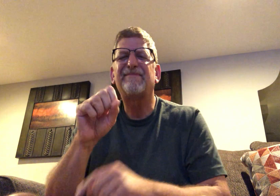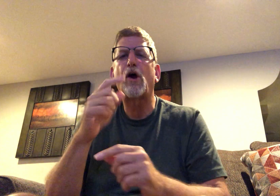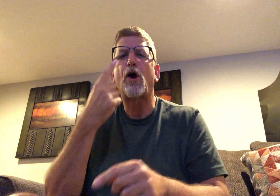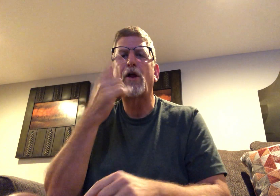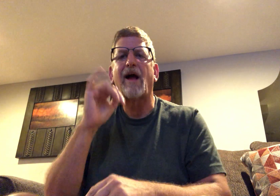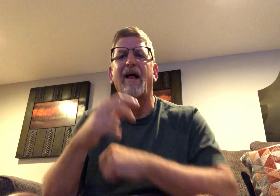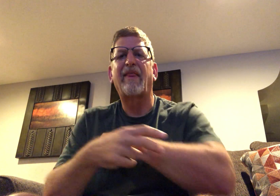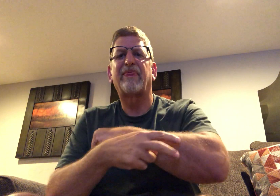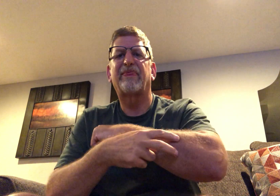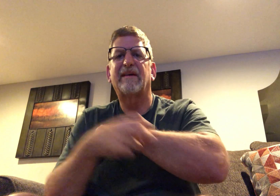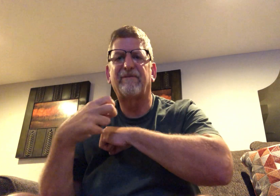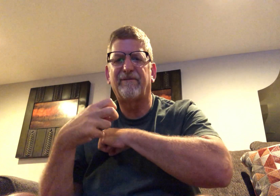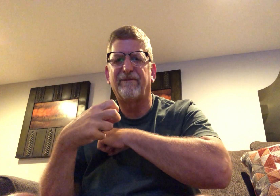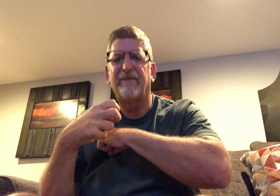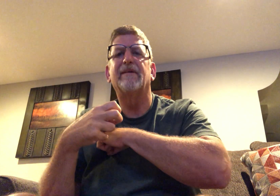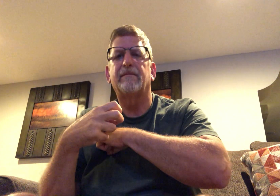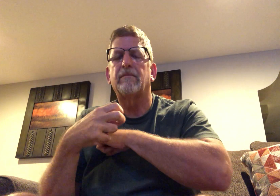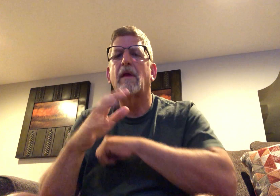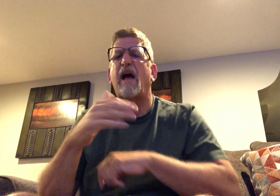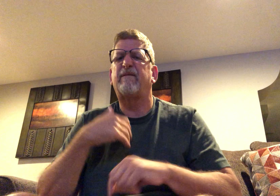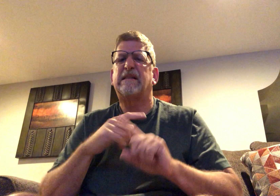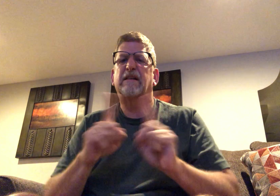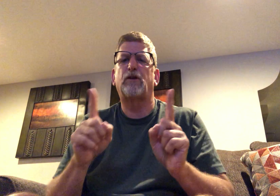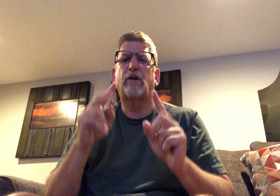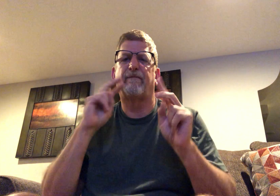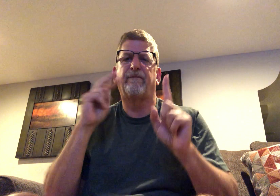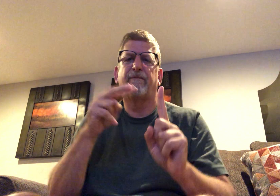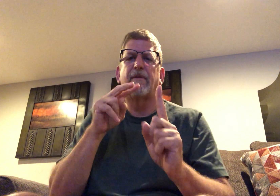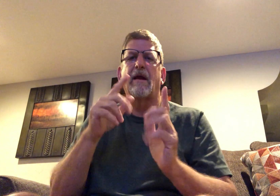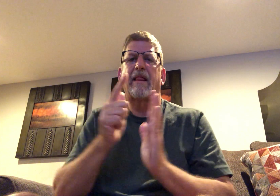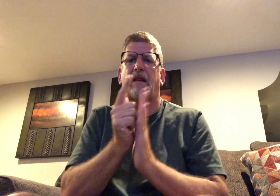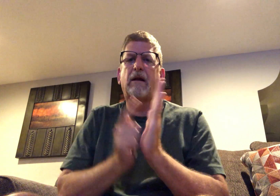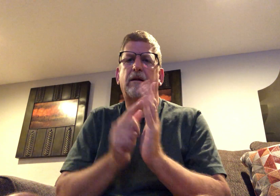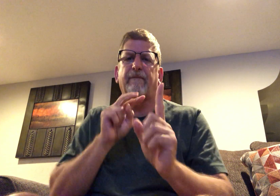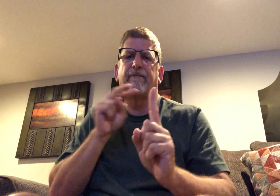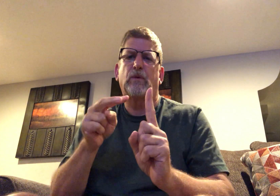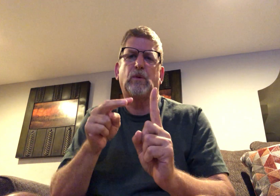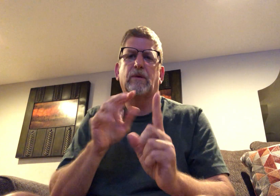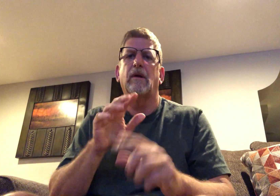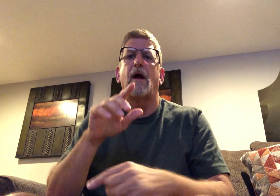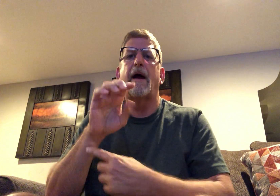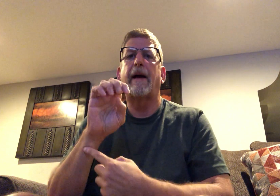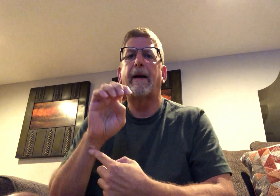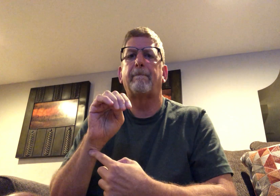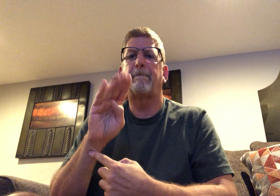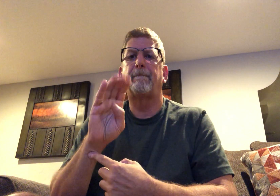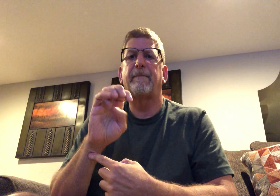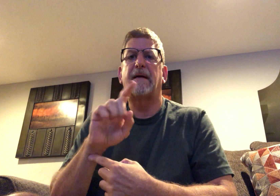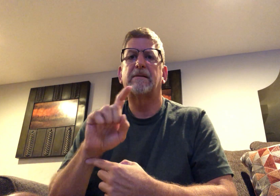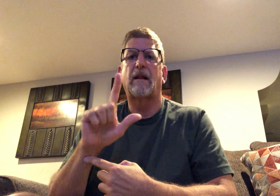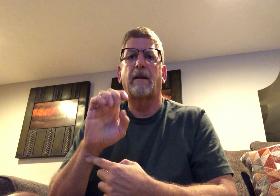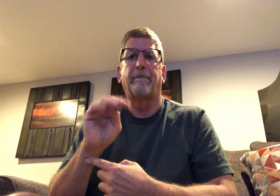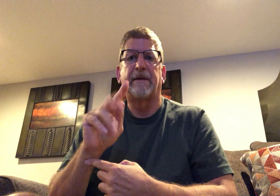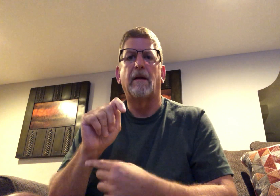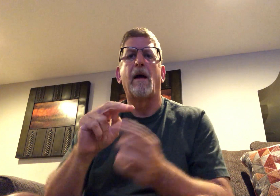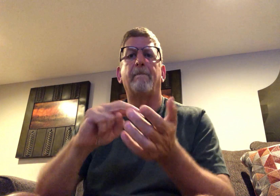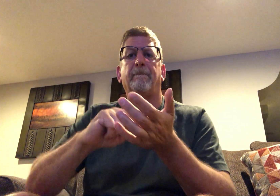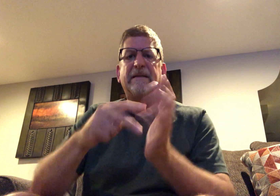of to authority of the investigate. president. But let me ask you something else. Not because of the authority of the president, because when the new prosecutor that Joe put in came